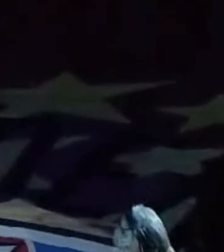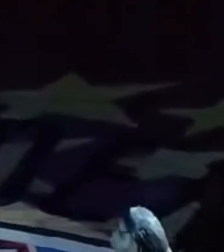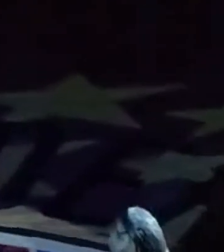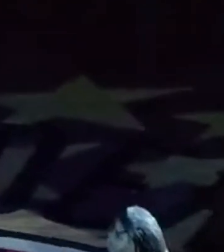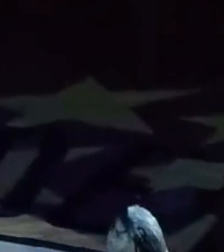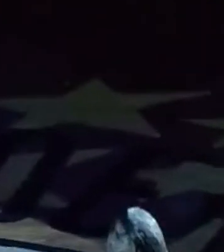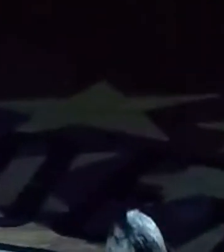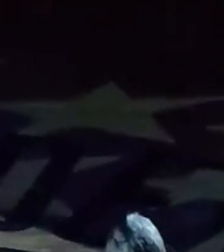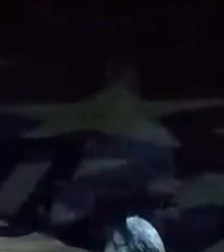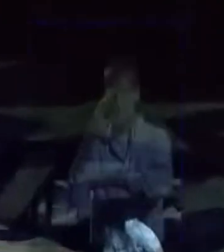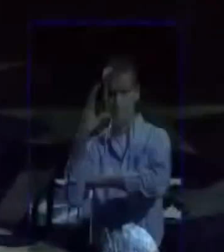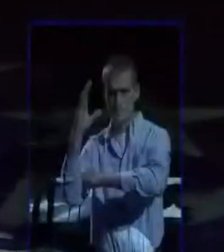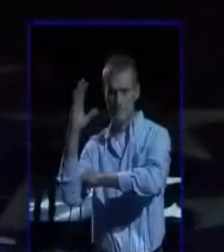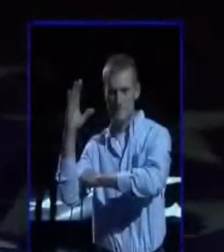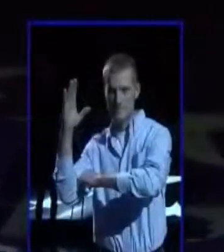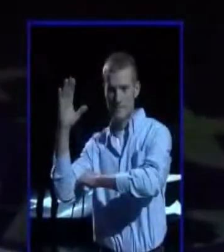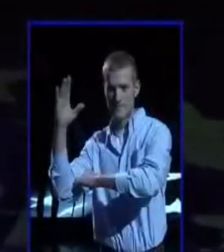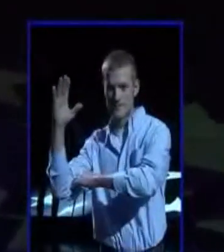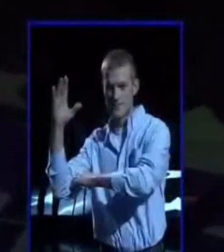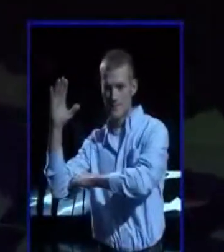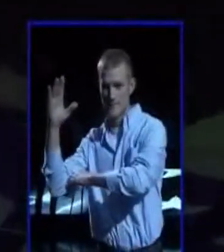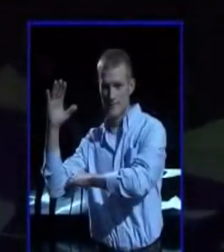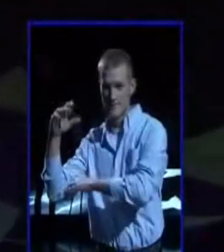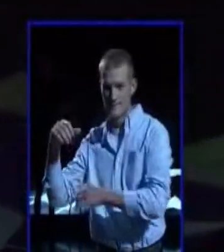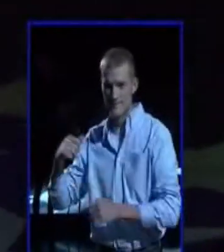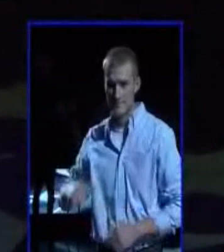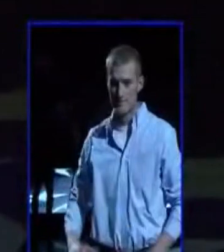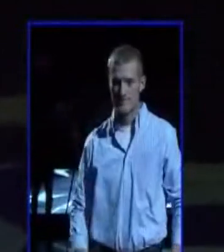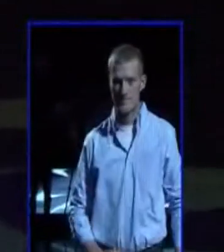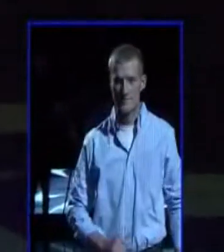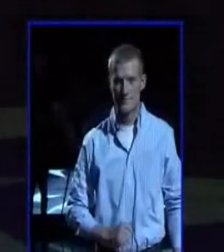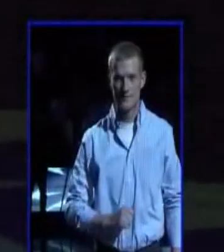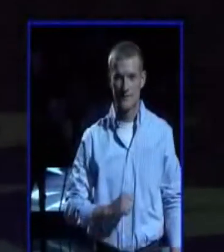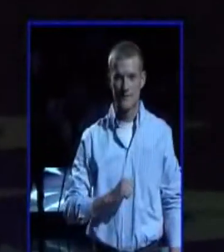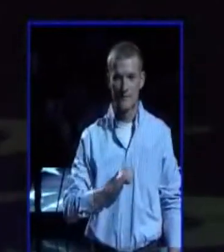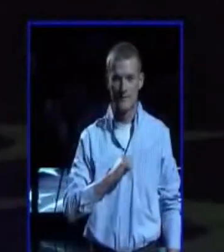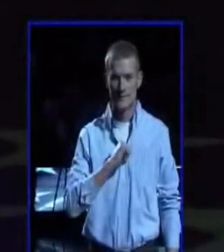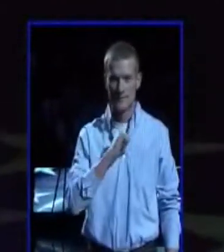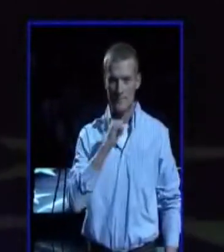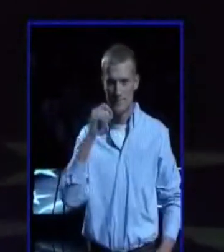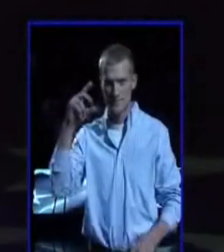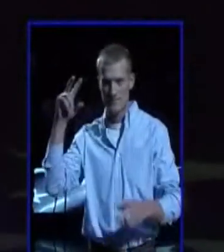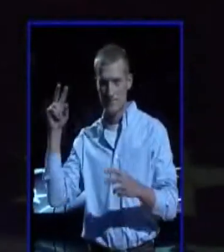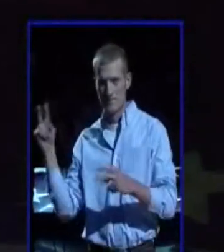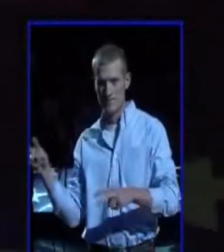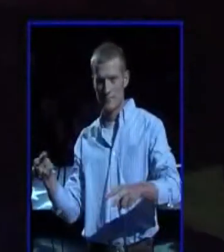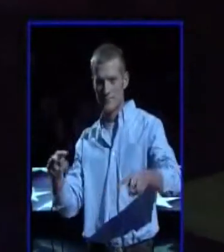early light what so proudly we